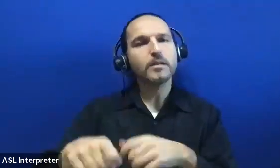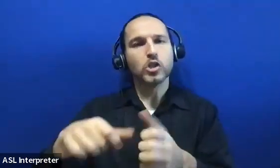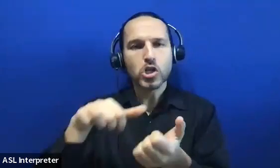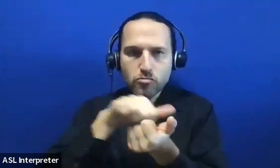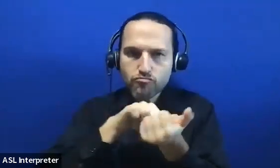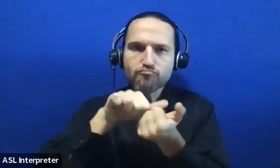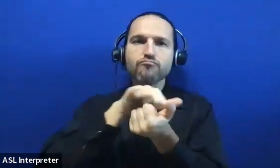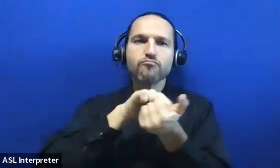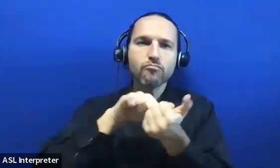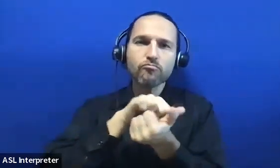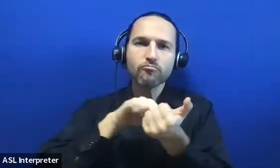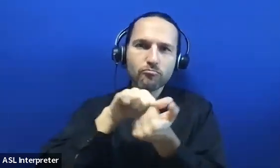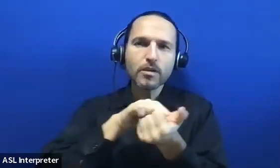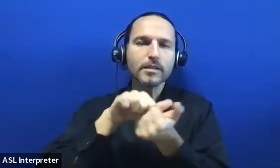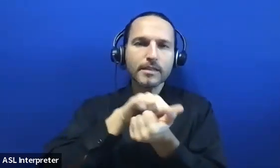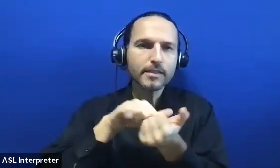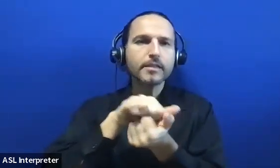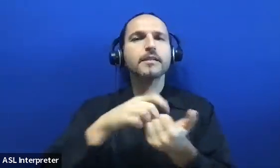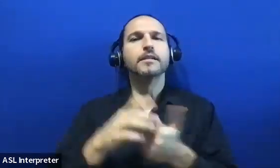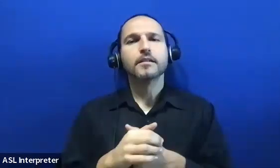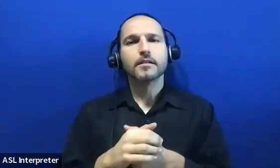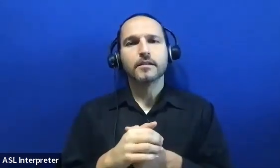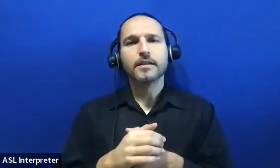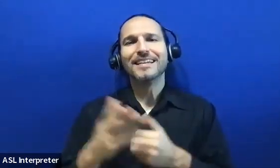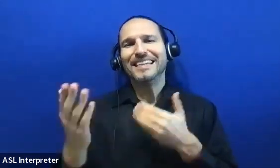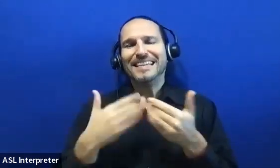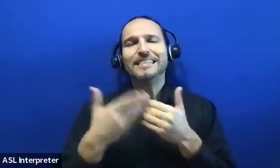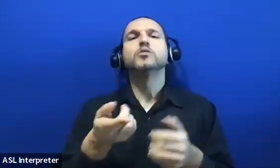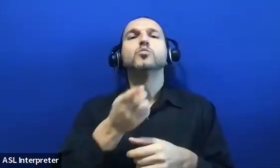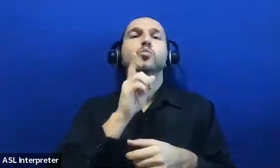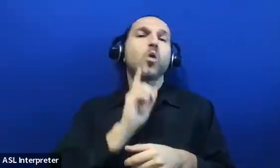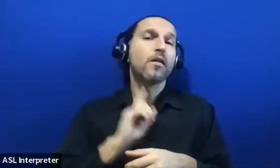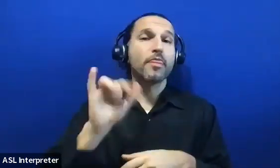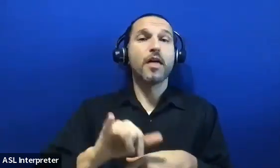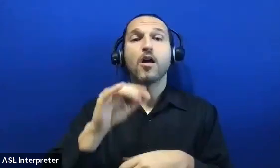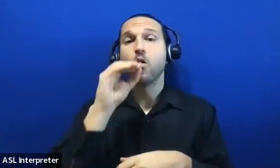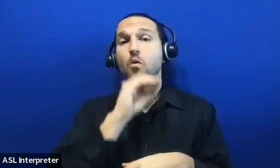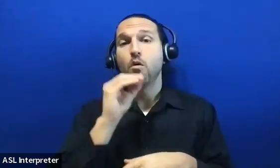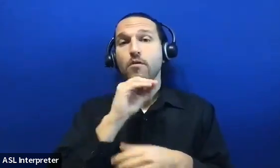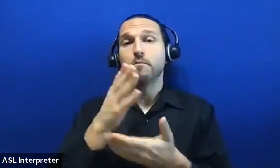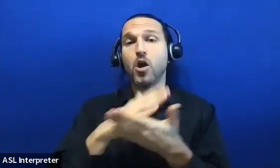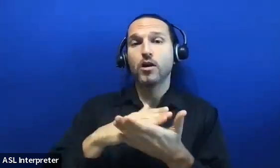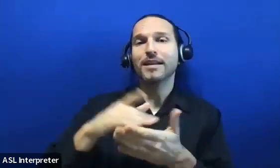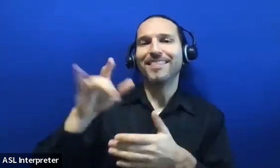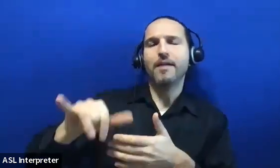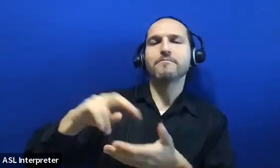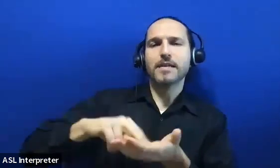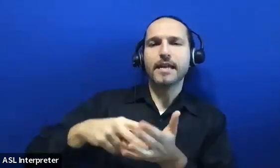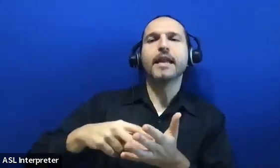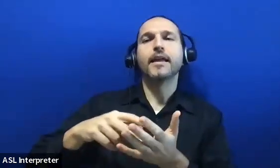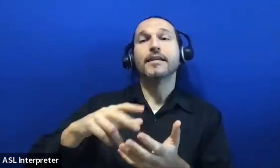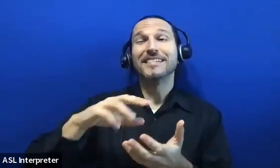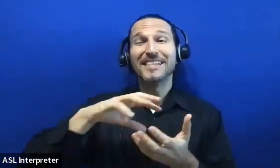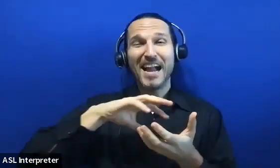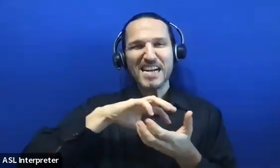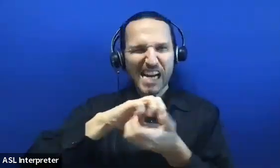a lot more breaking down in order to be safely swallowed. So the oral phase might involve chewing, like this giraffe is doing, and it